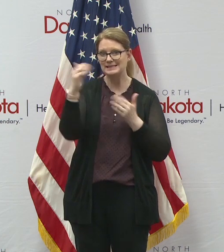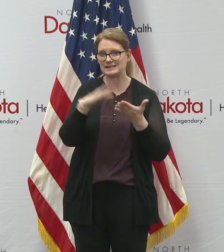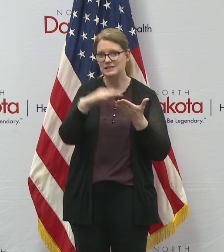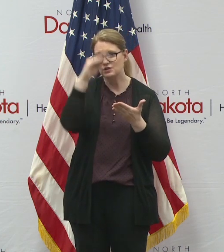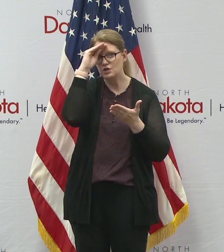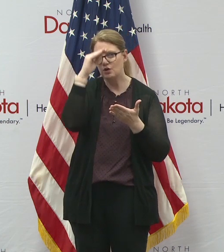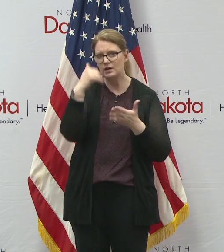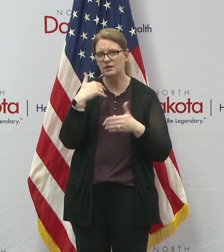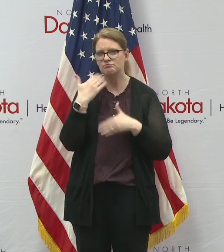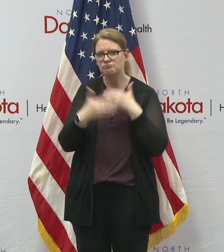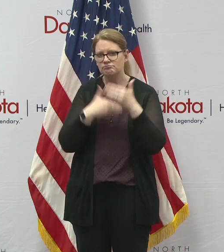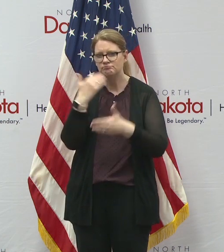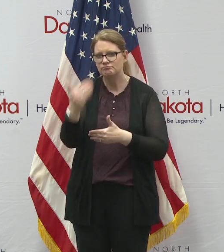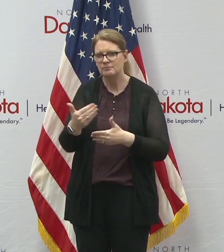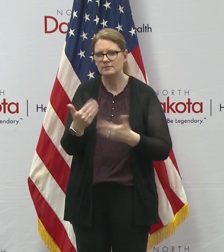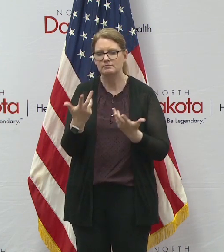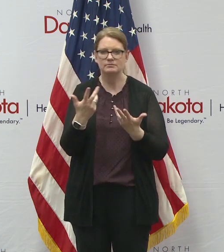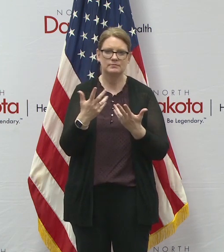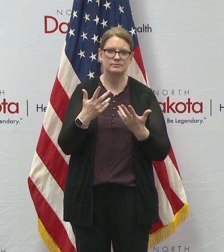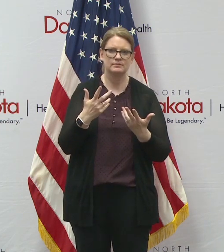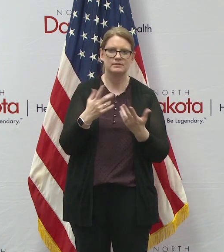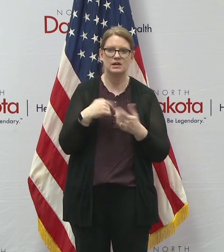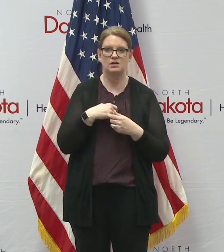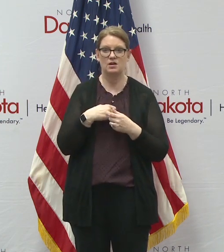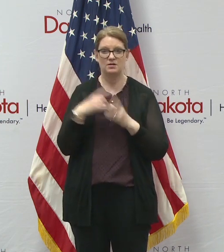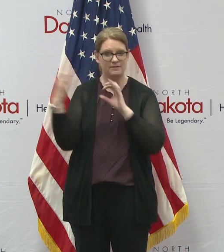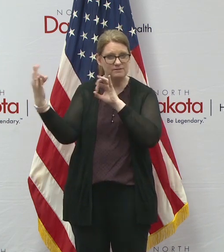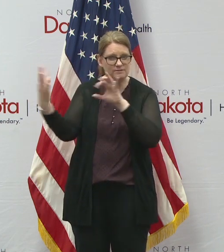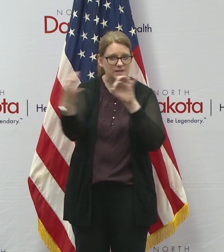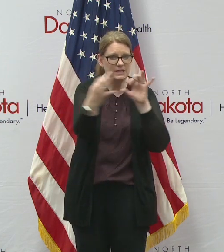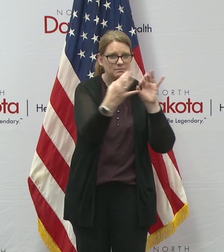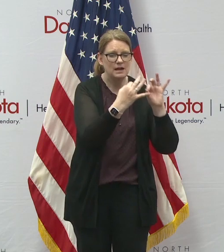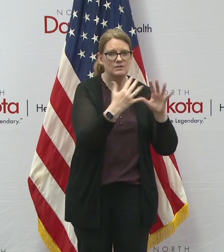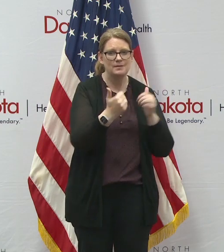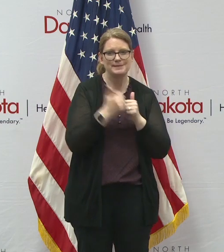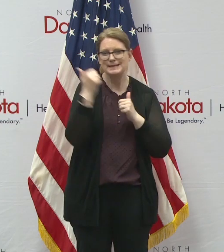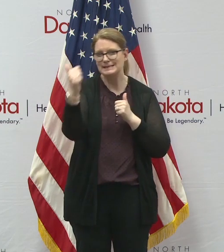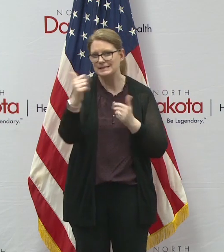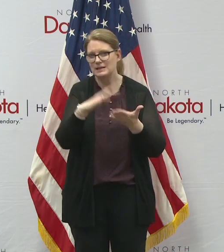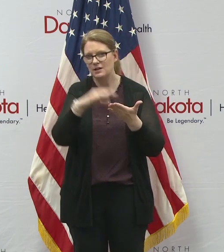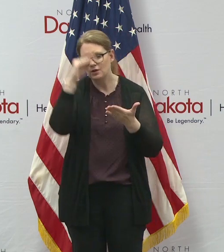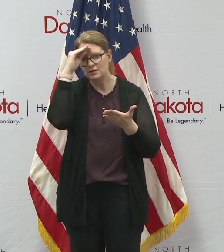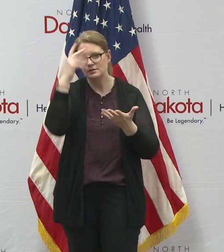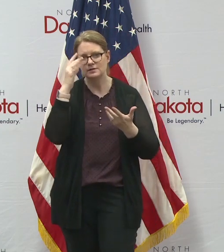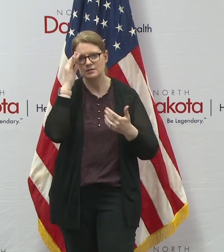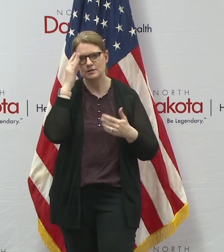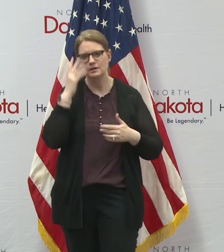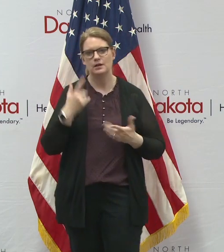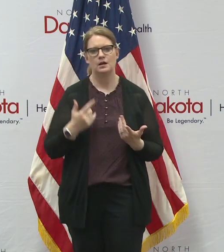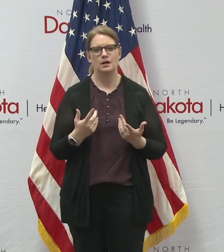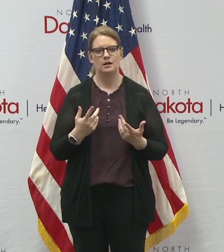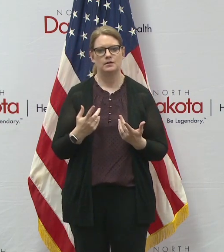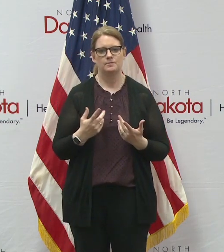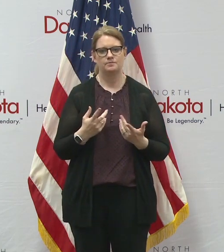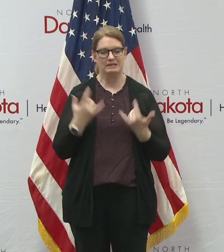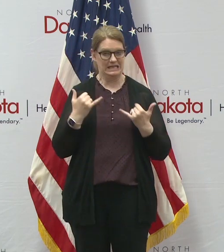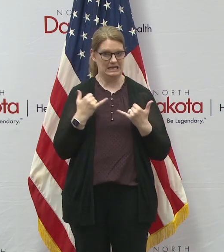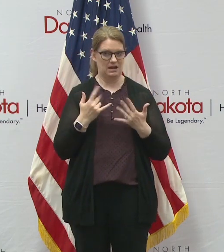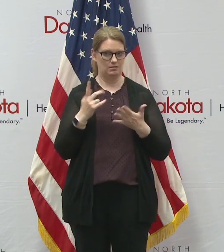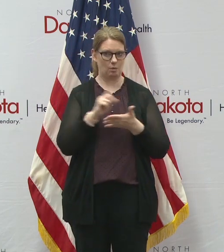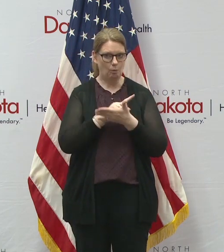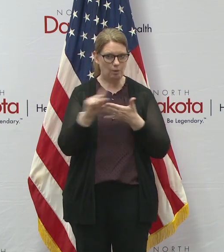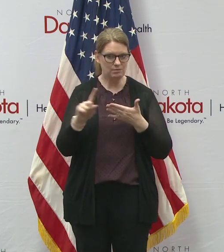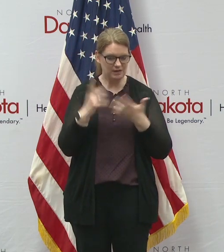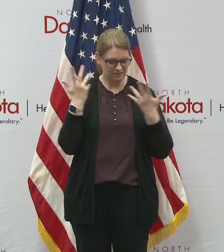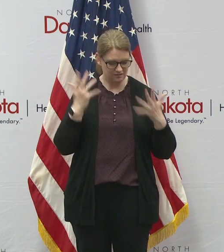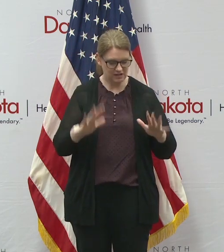it? So the question was, what are we hearing back about the distance learning projects and how our distance learning instruction, now that we're a week into it, and